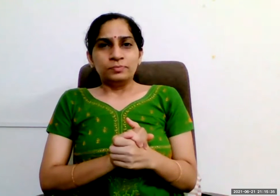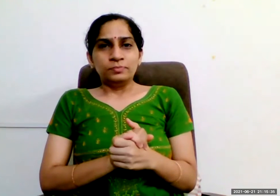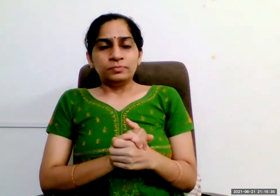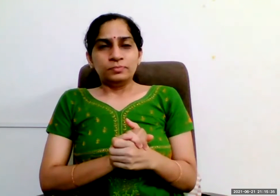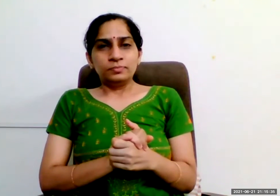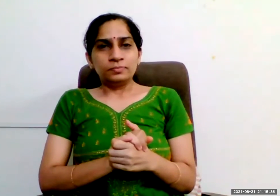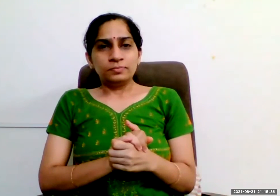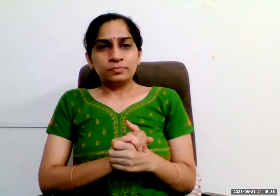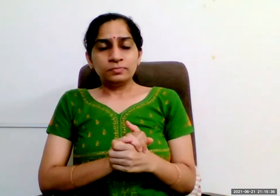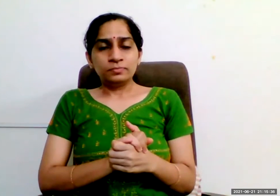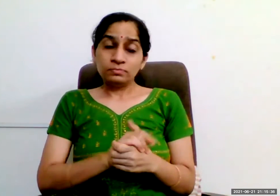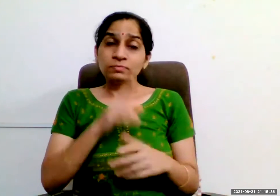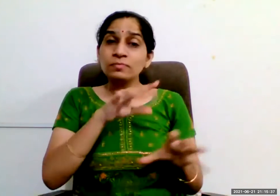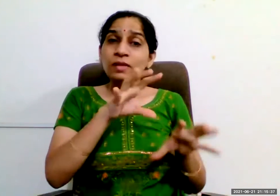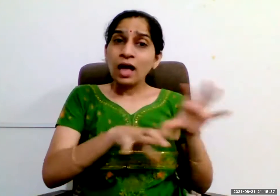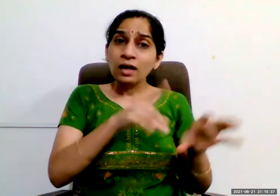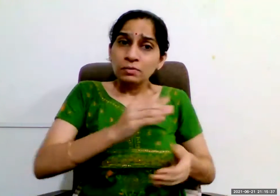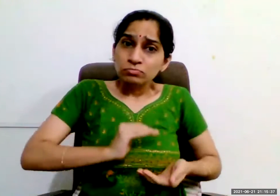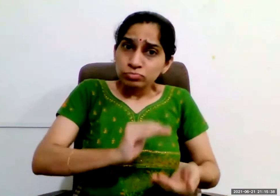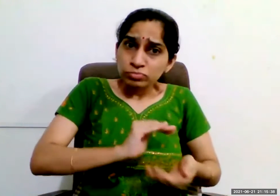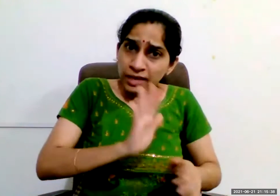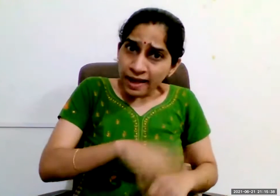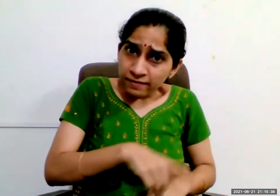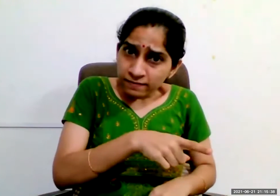Animals are reproducing, and even human beings are reproducing.